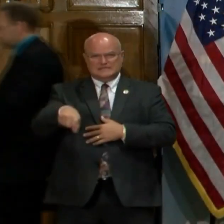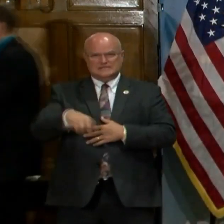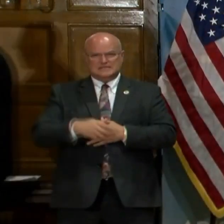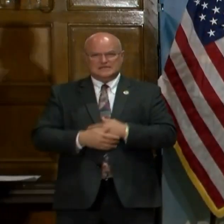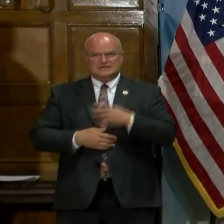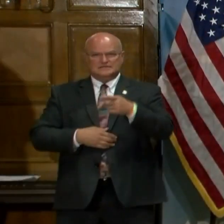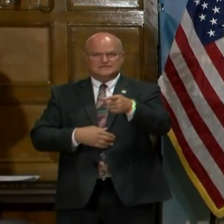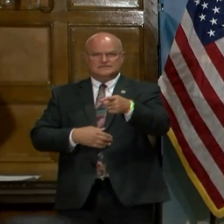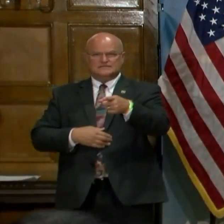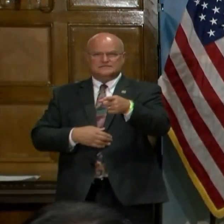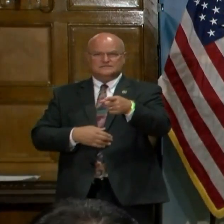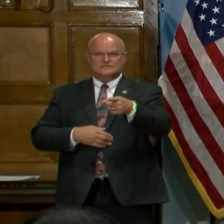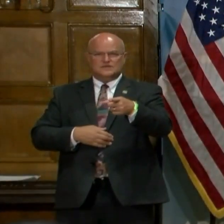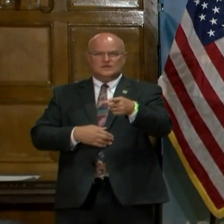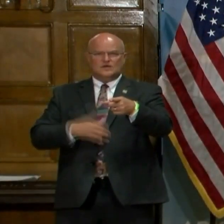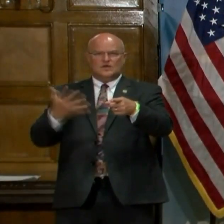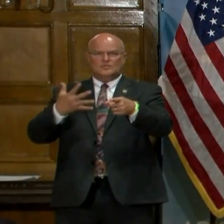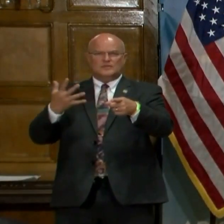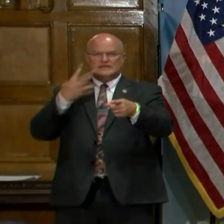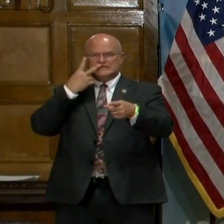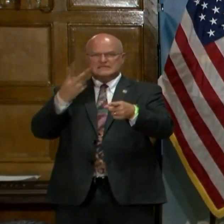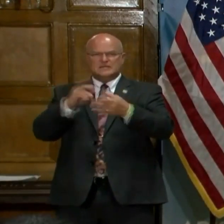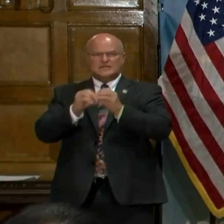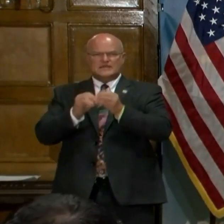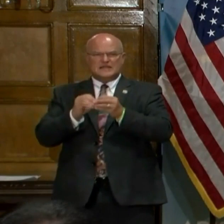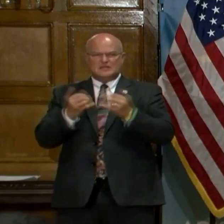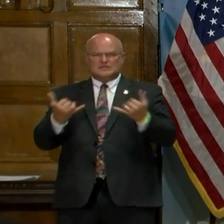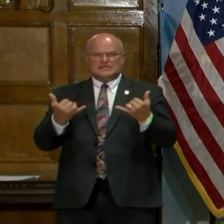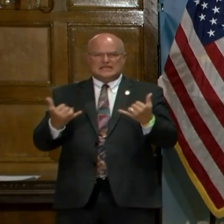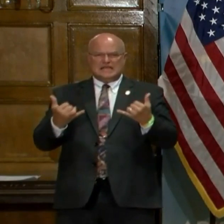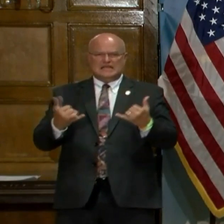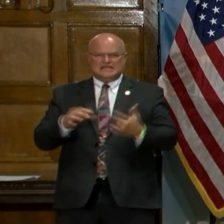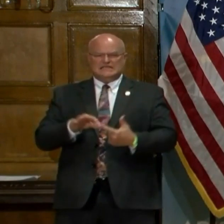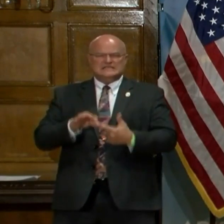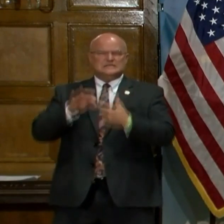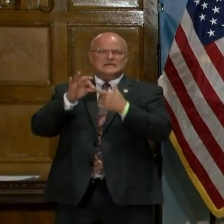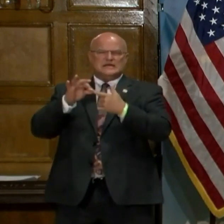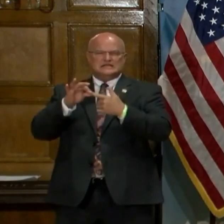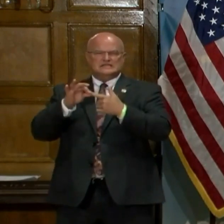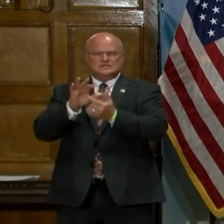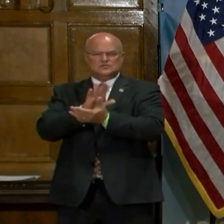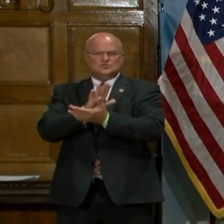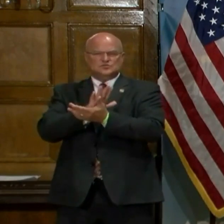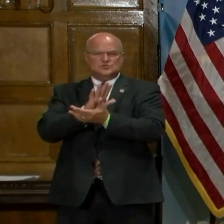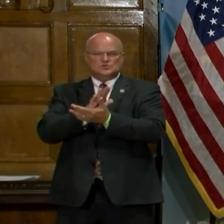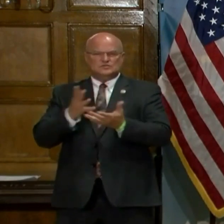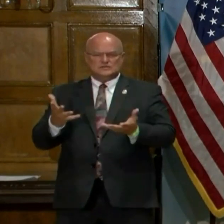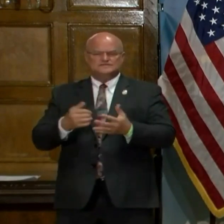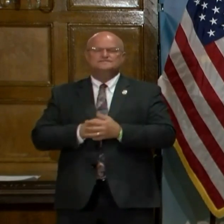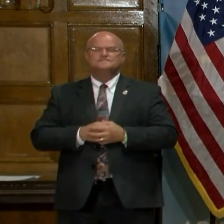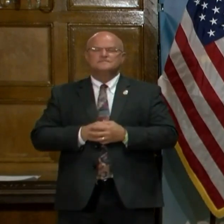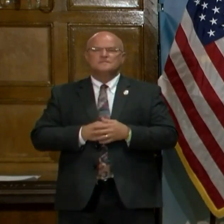I guess what's your biggest takeaway from seeing some of the numbers there, especially when it comes to schools?